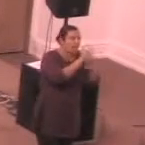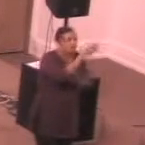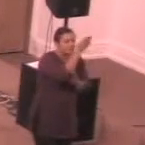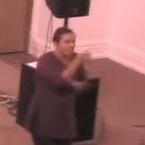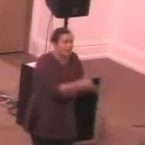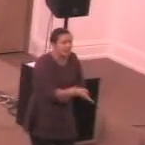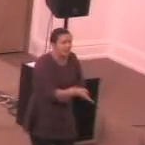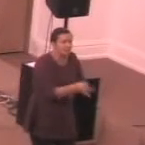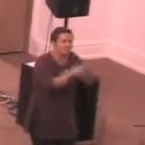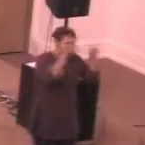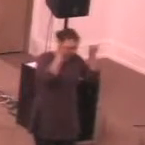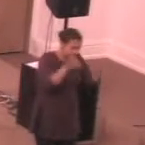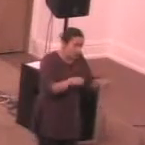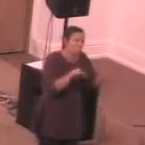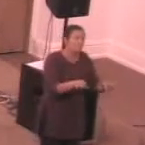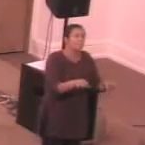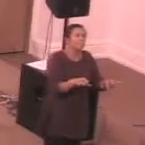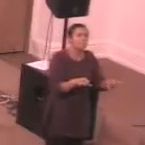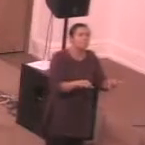unchangeable, you're